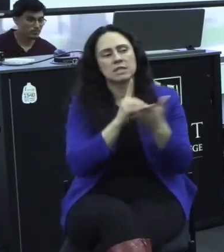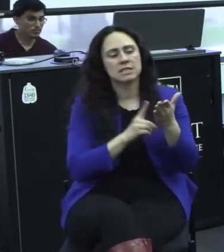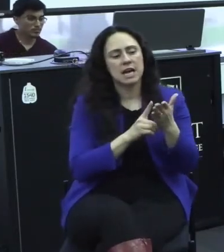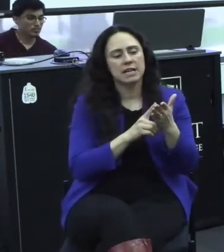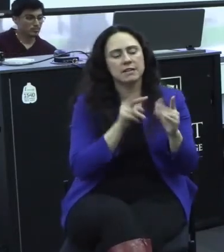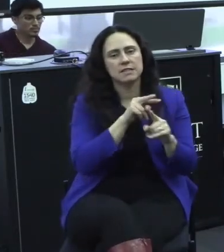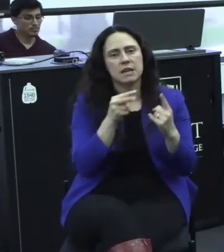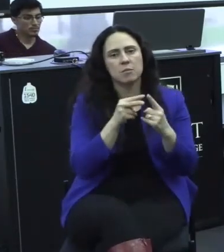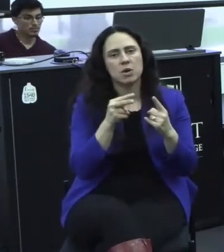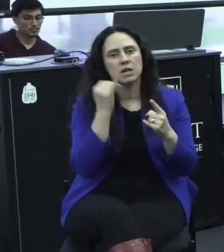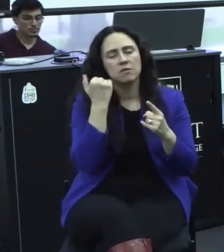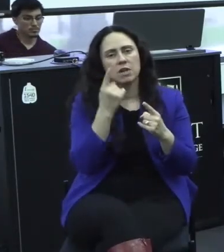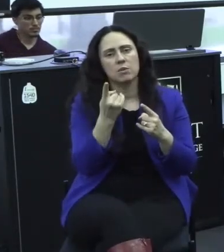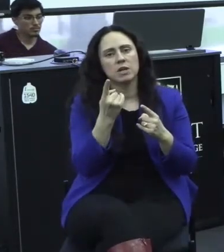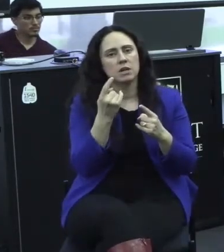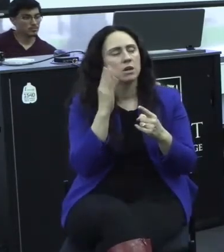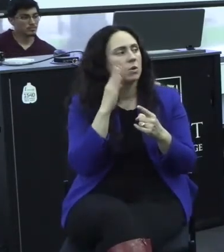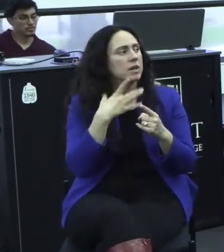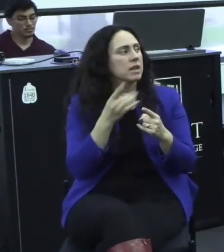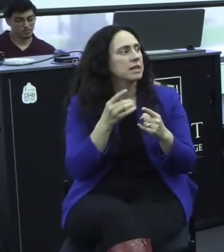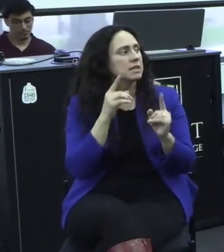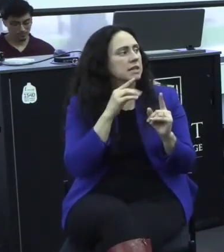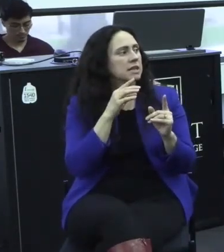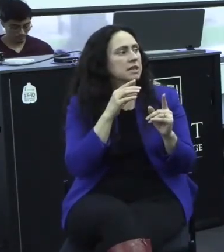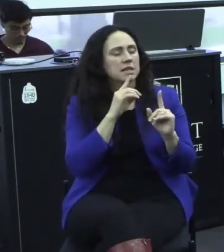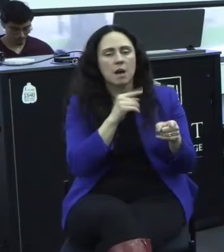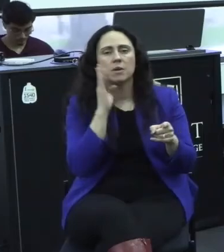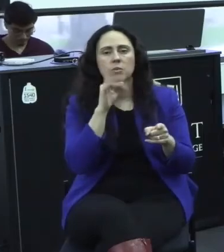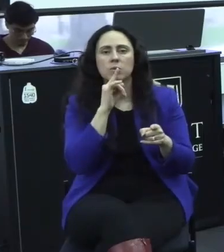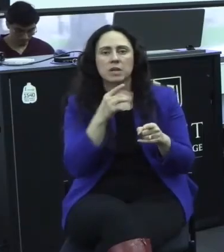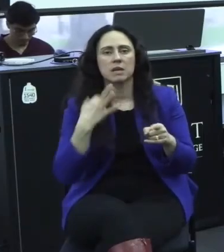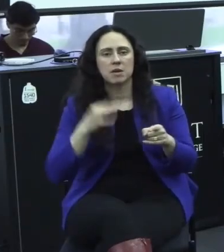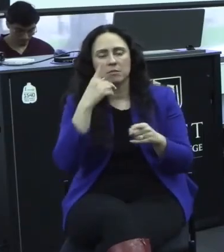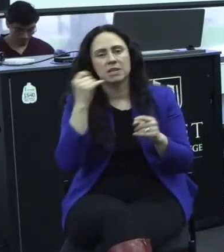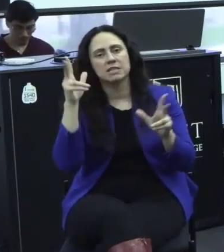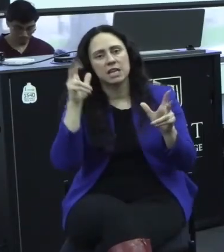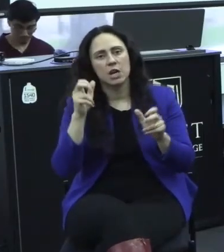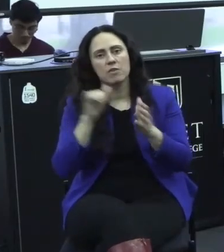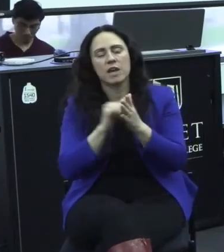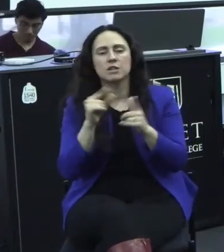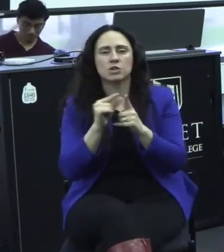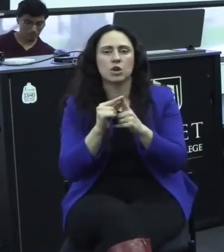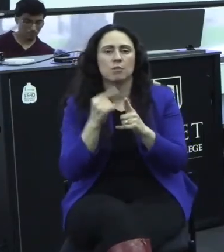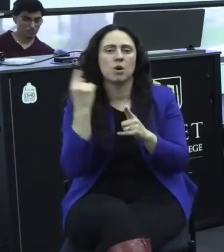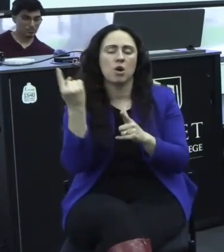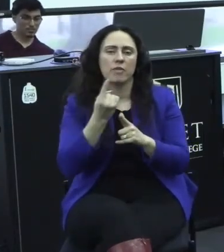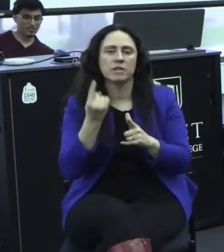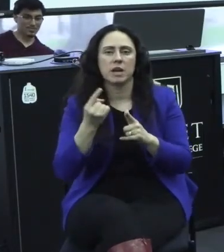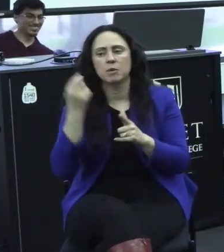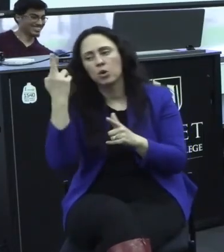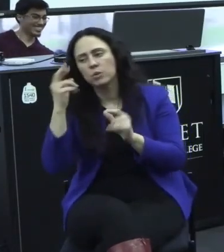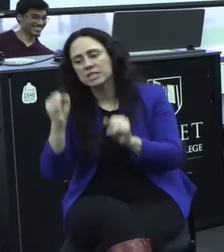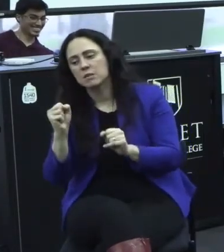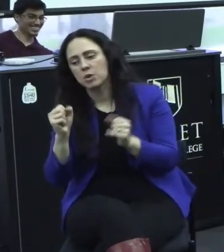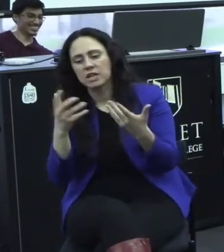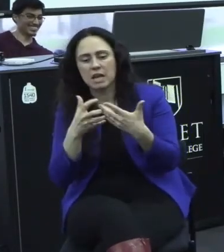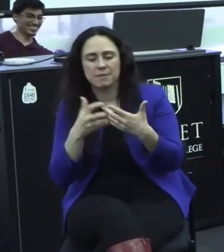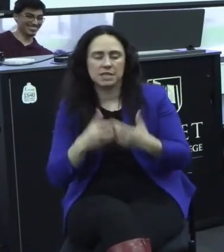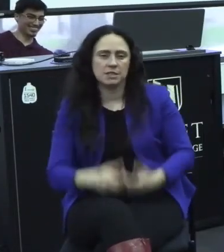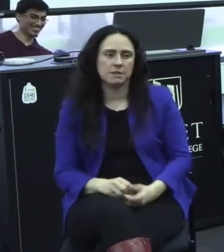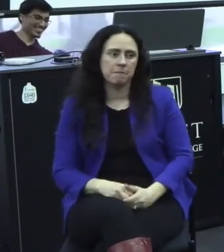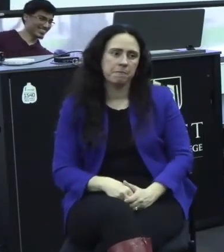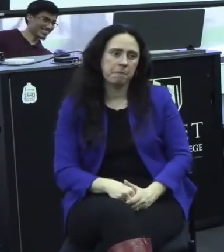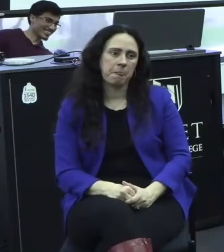would like to comment, I think that would really benefit, because we hear that term all the time in terms of reasonable accommodations. Thank you.